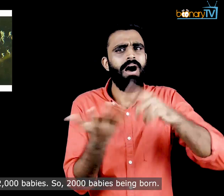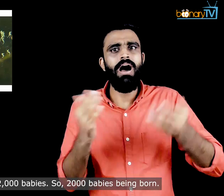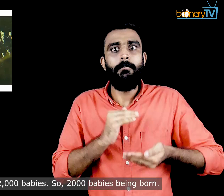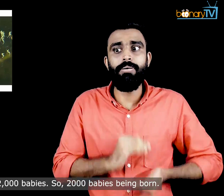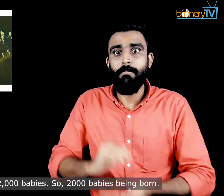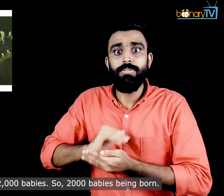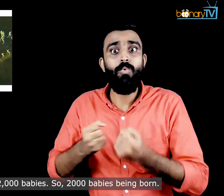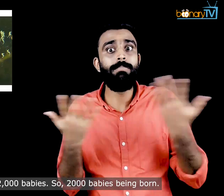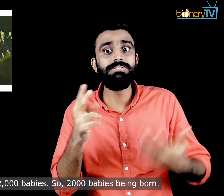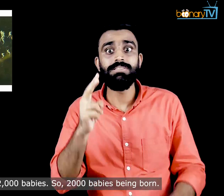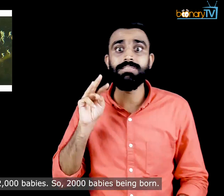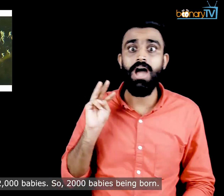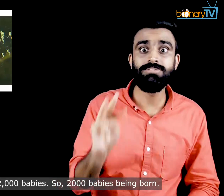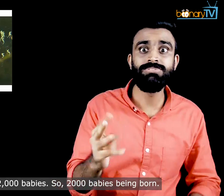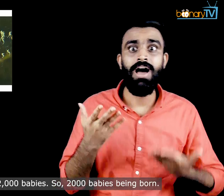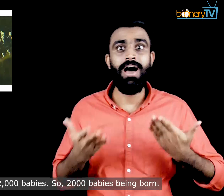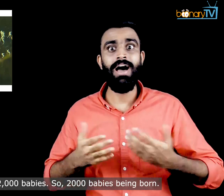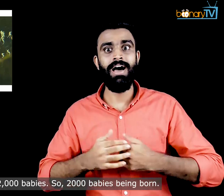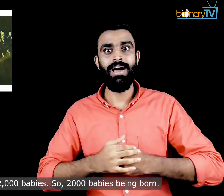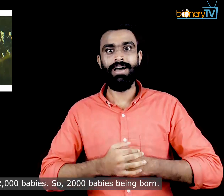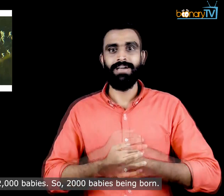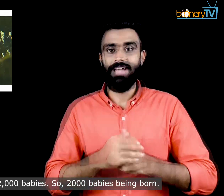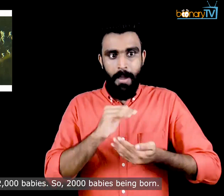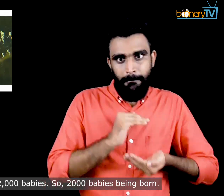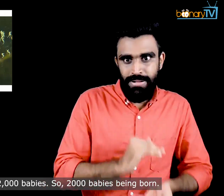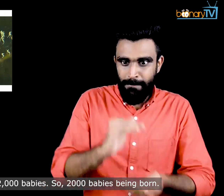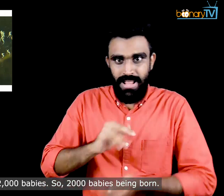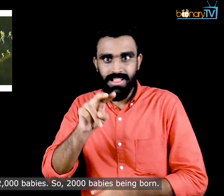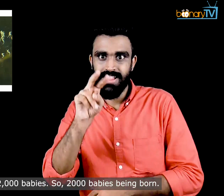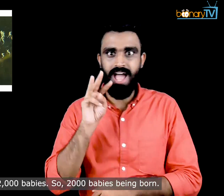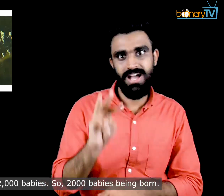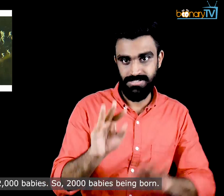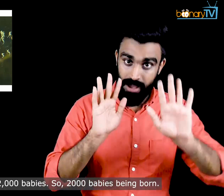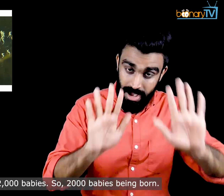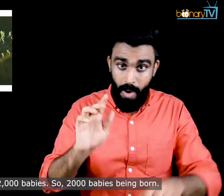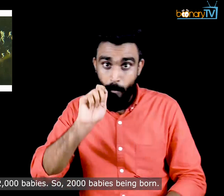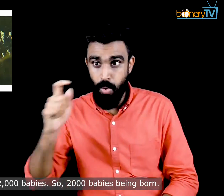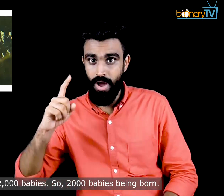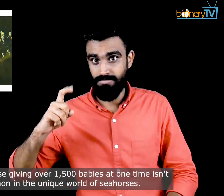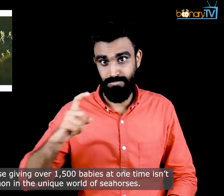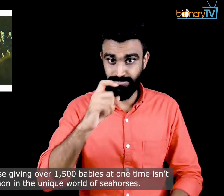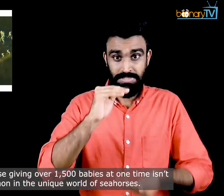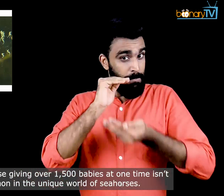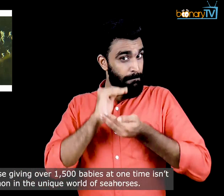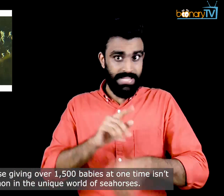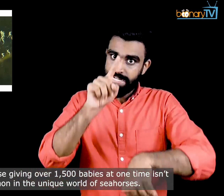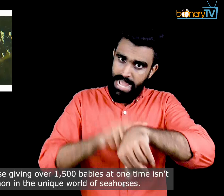many? 2,000 babies. So, 2,000 babies being born. A male seahorse